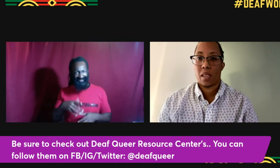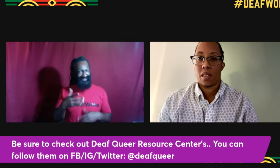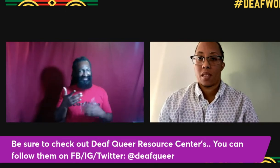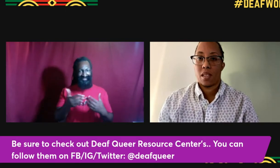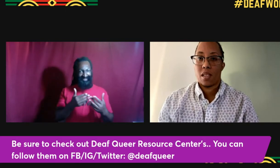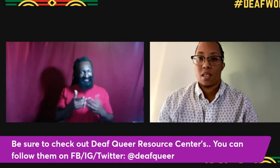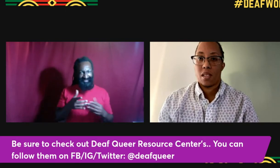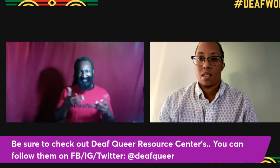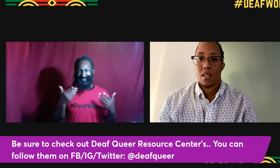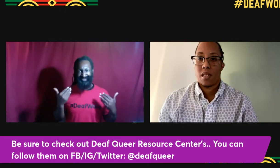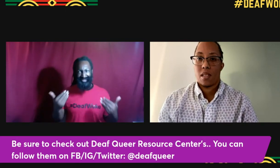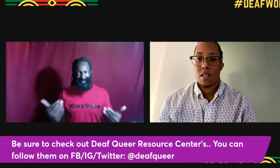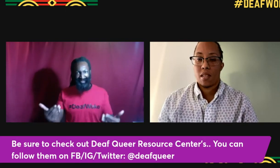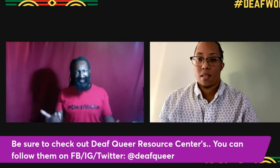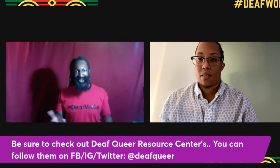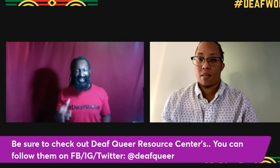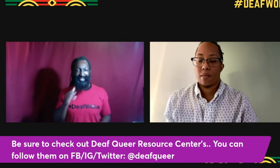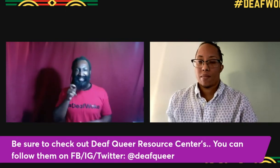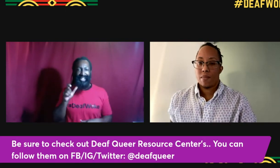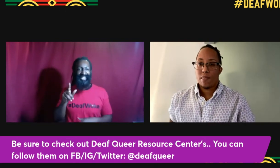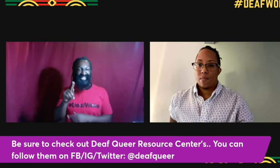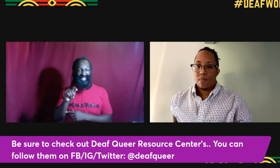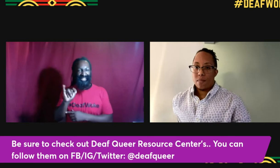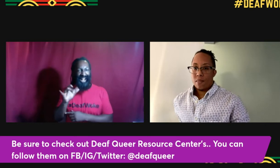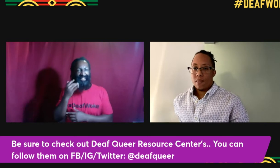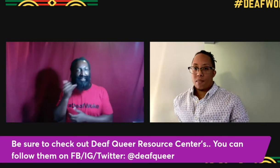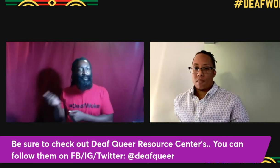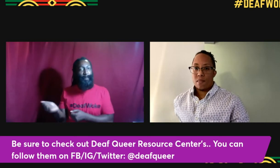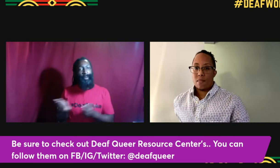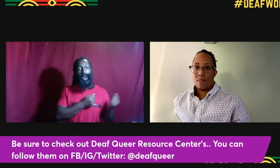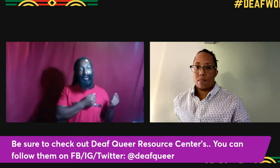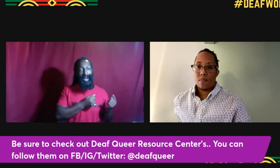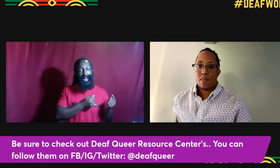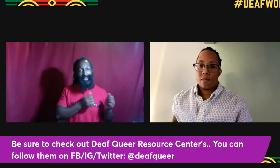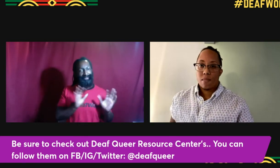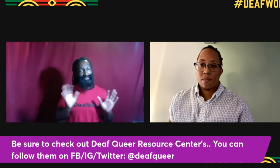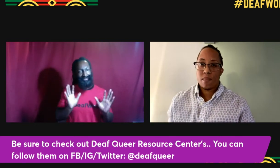we got to love. We got to allow people to love themselves.